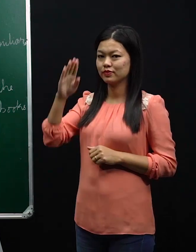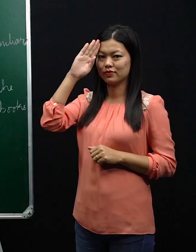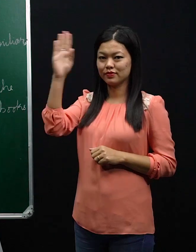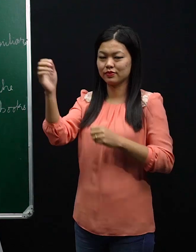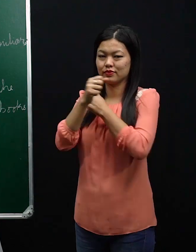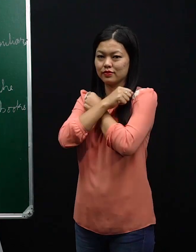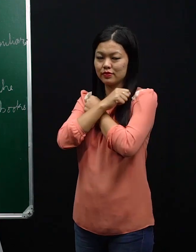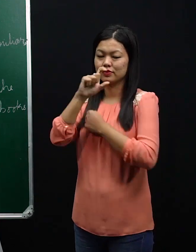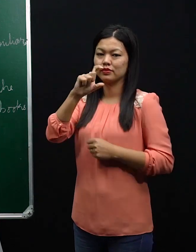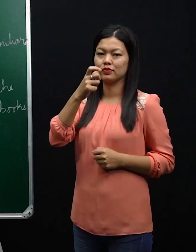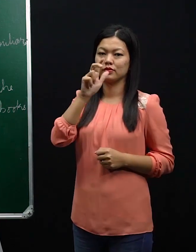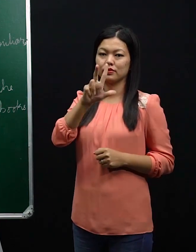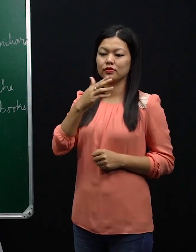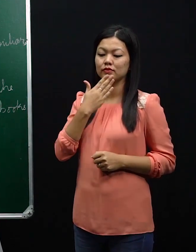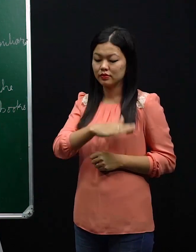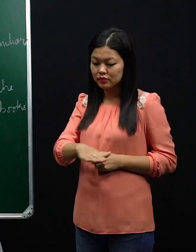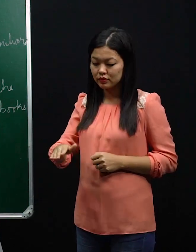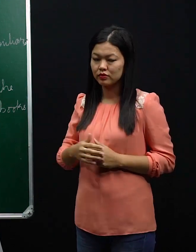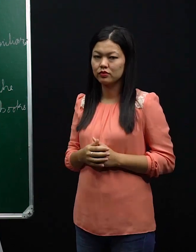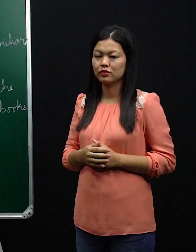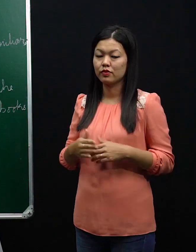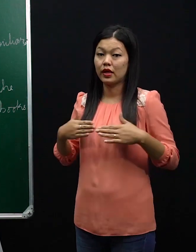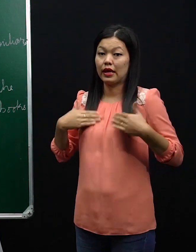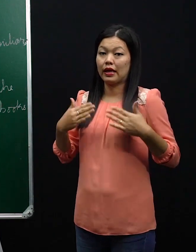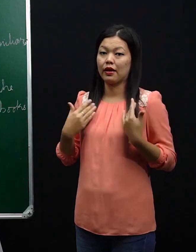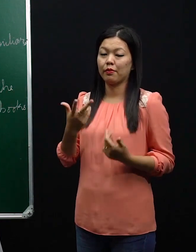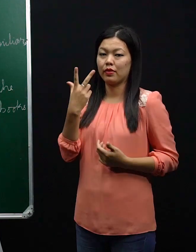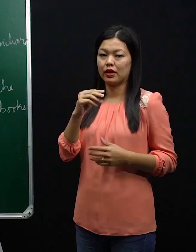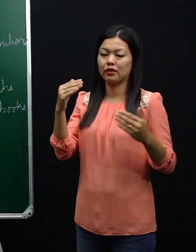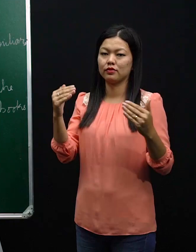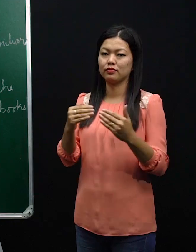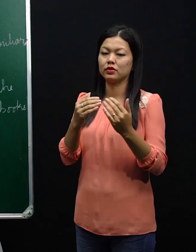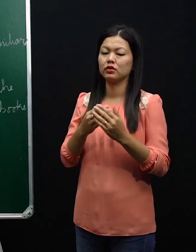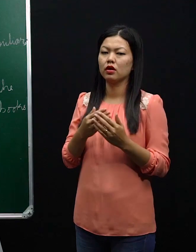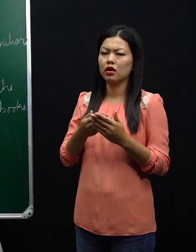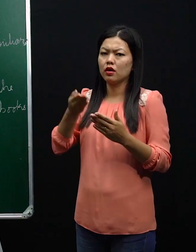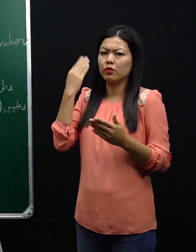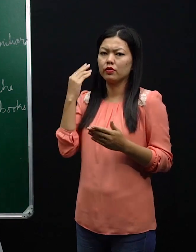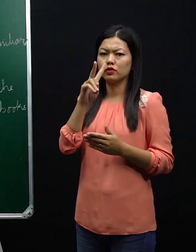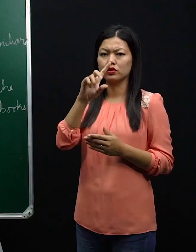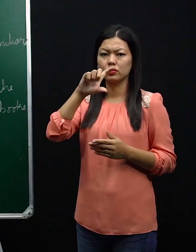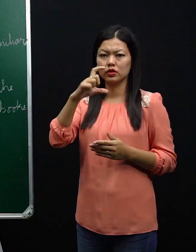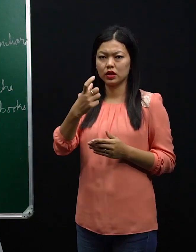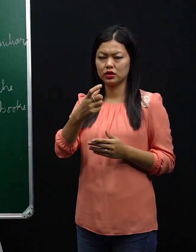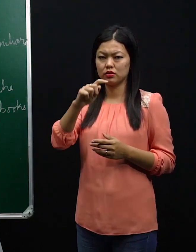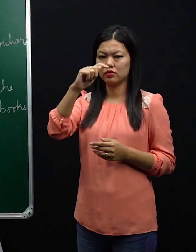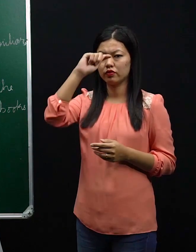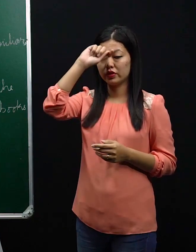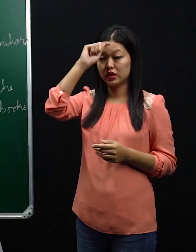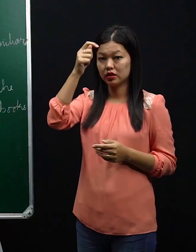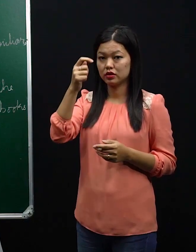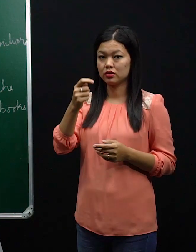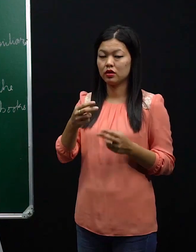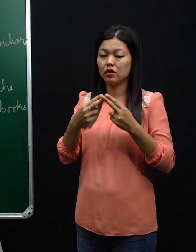Hello my dear class 8 students, I'm so glad to be with you all once again. In our previous two classes for English, we have done the